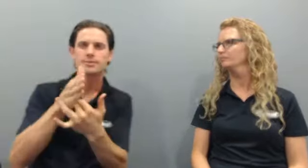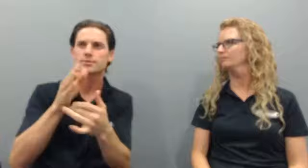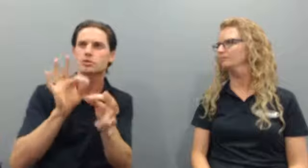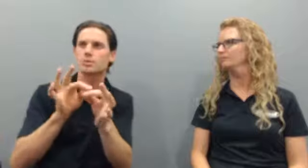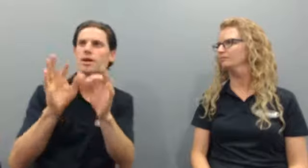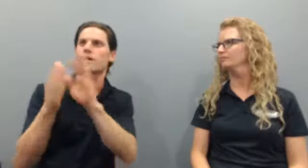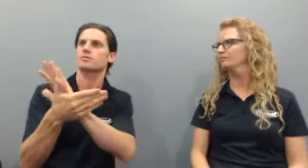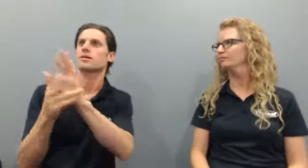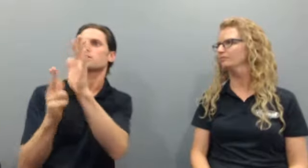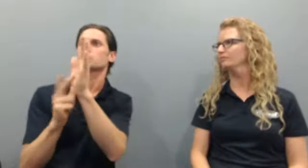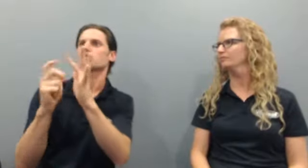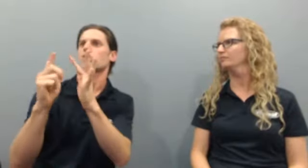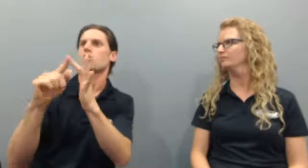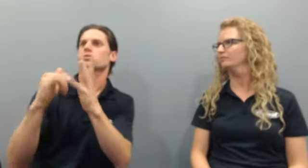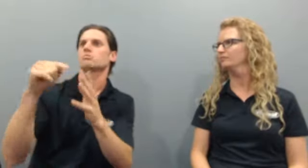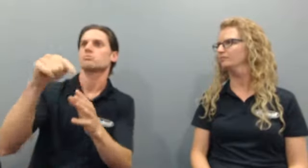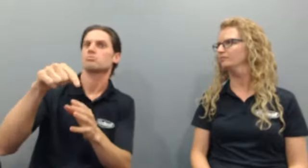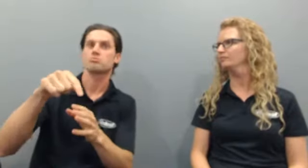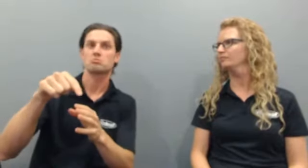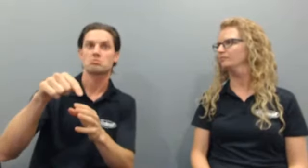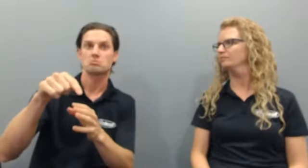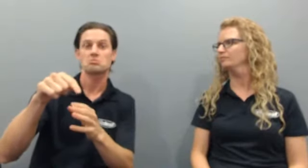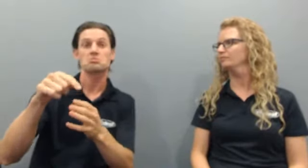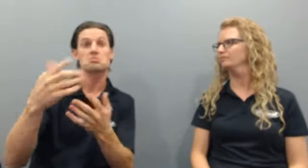best access interpreting under the NDIS.